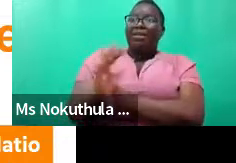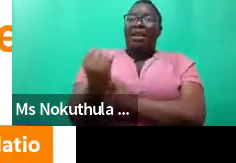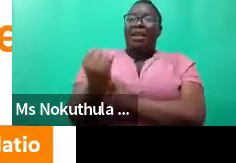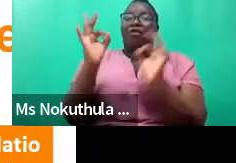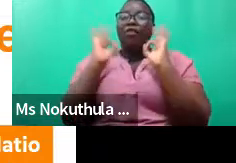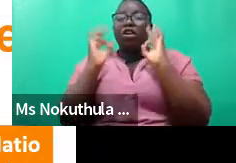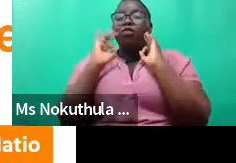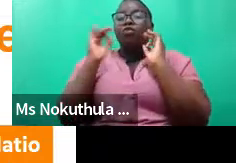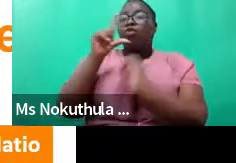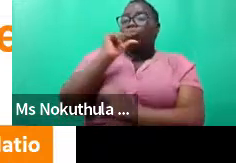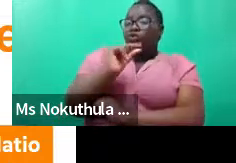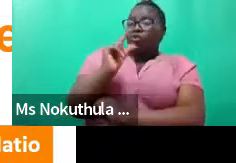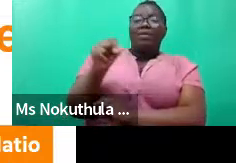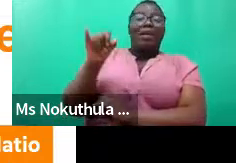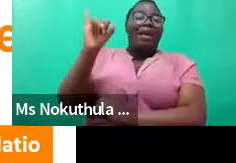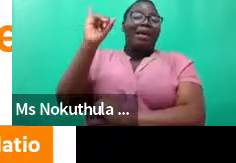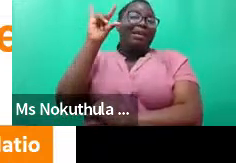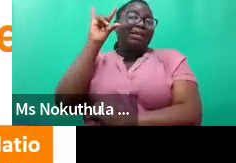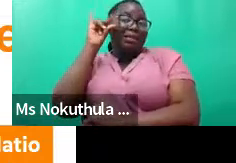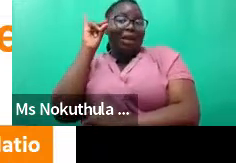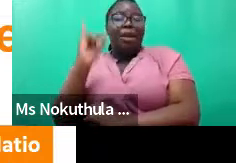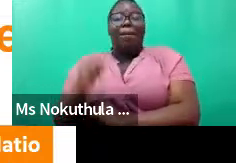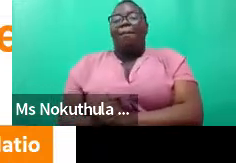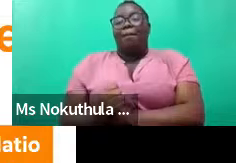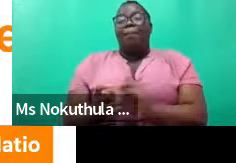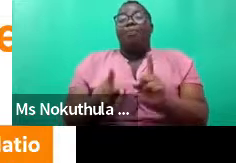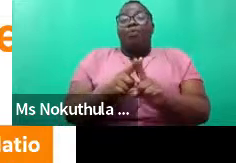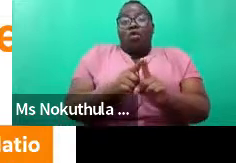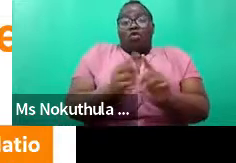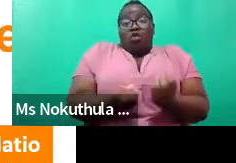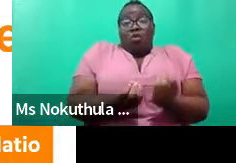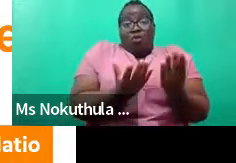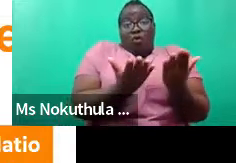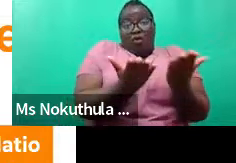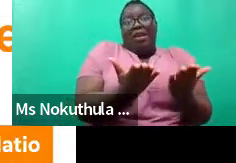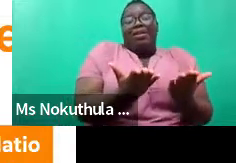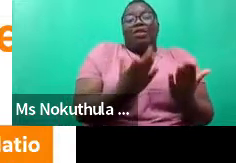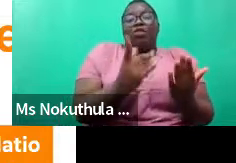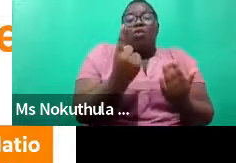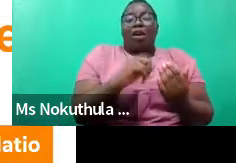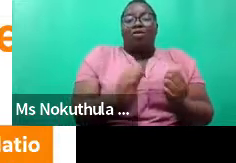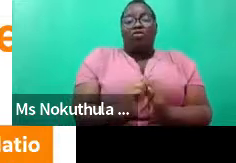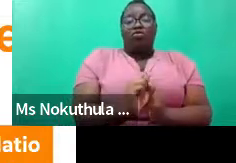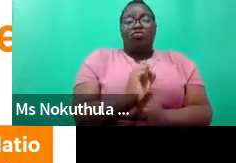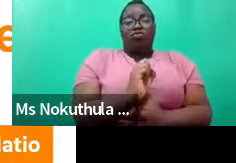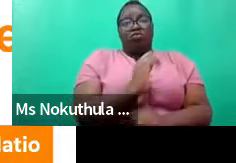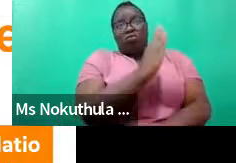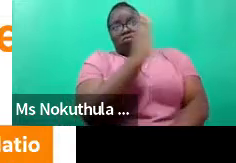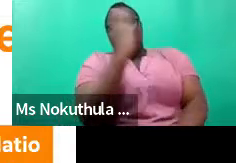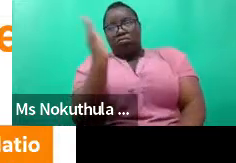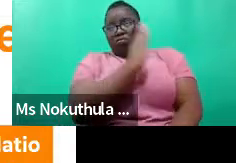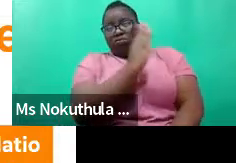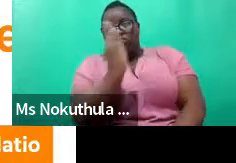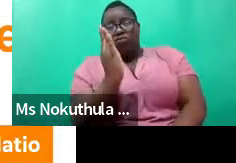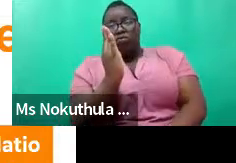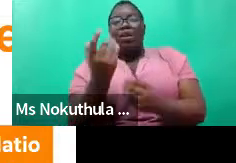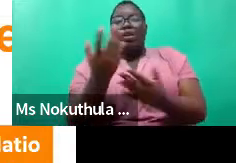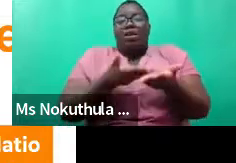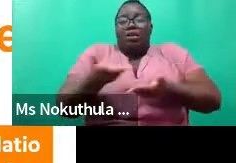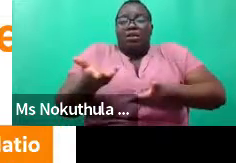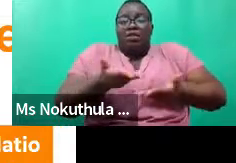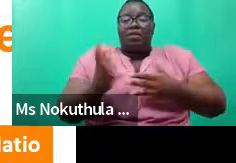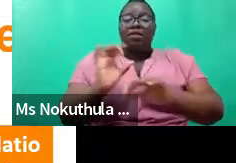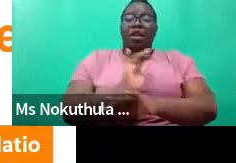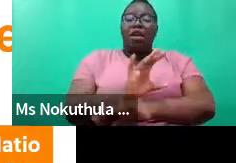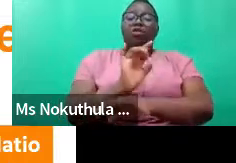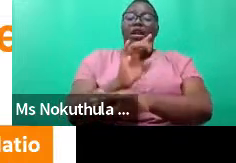information. So they also provided that they need to provide it with 24-hour services, counseling services. As they